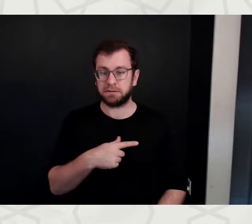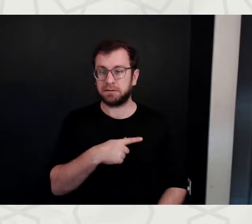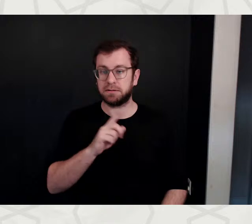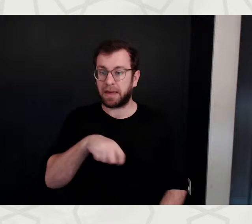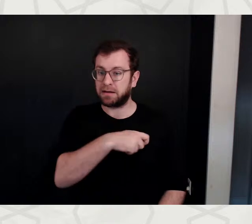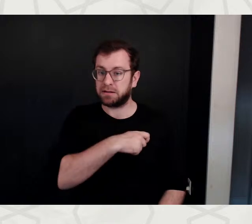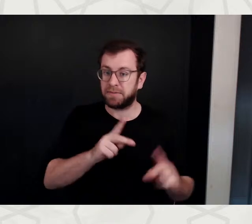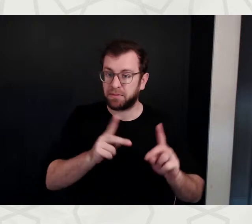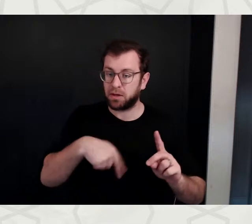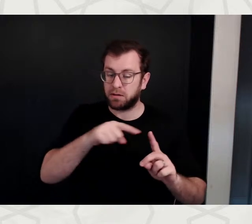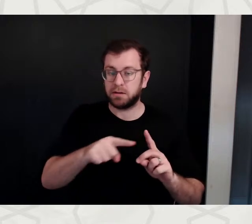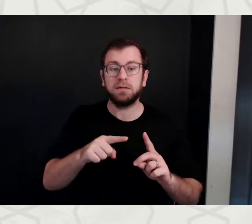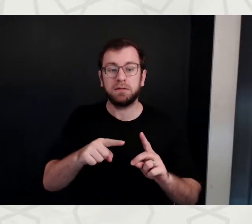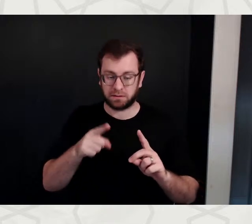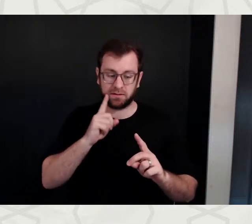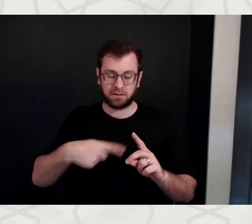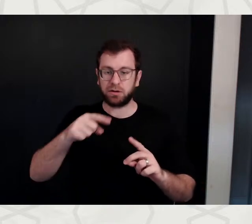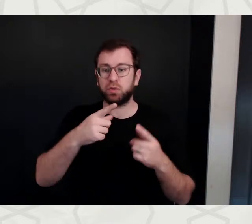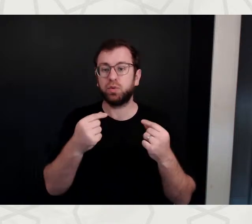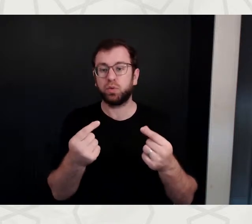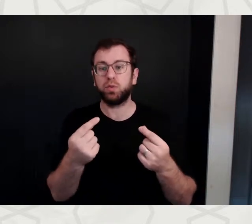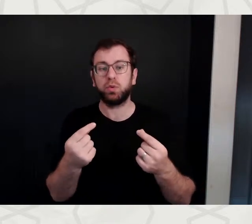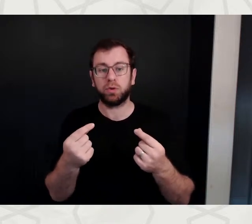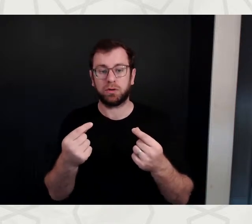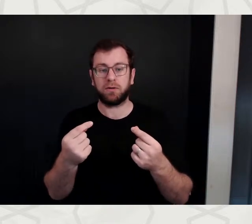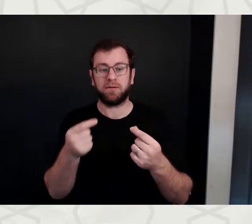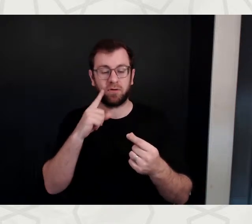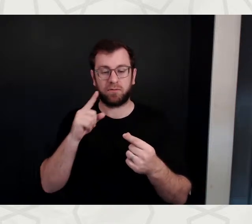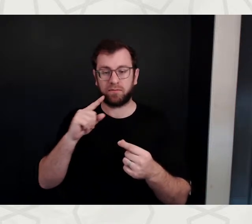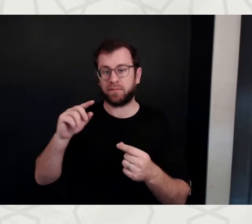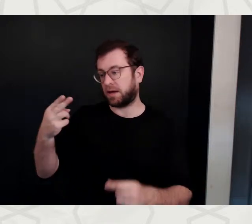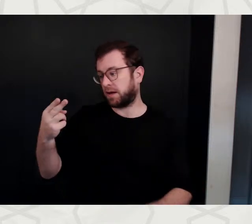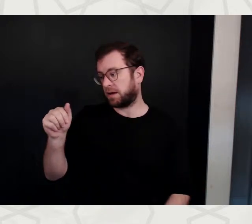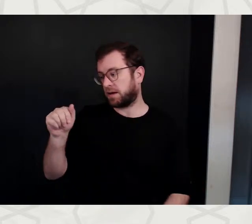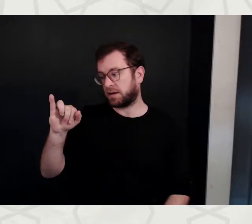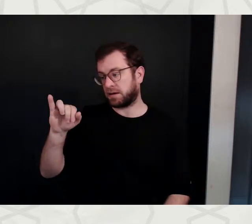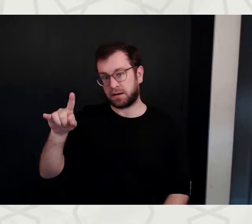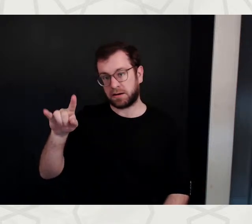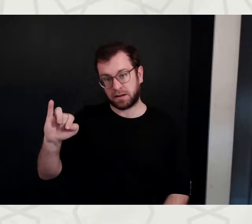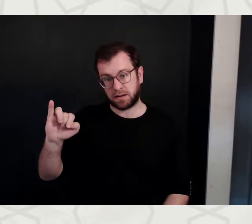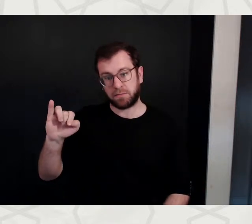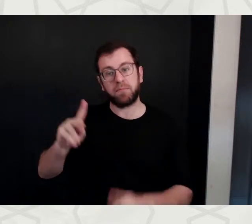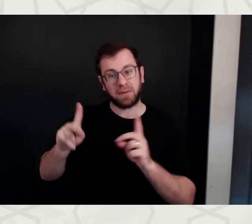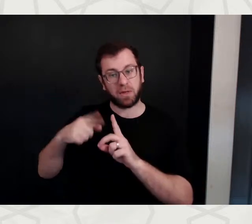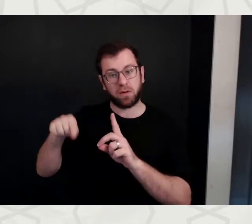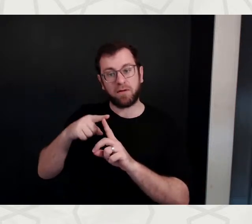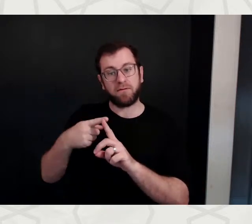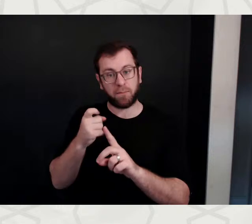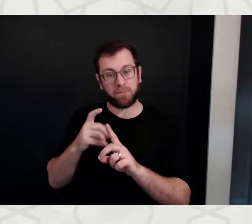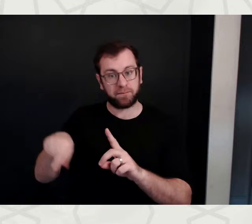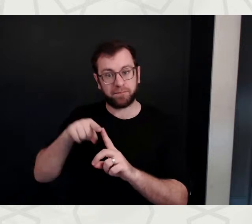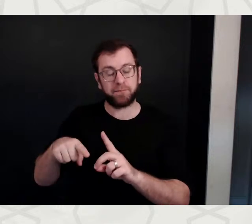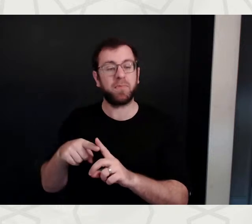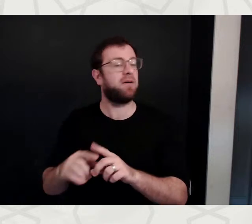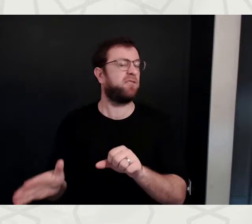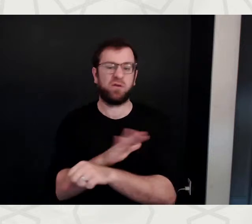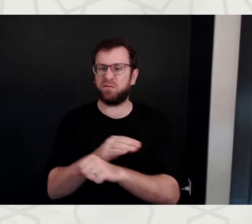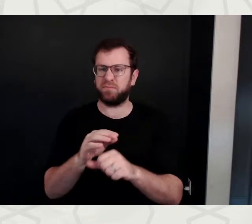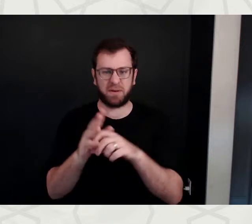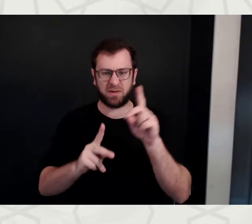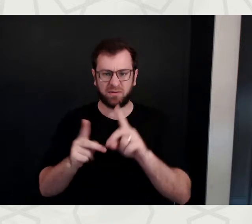now Dominican Republic and Haiti. This is the native population that lived there. The whole